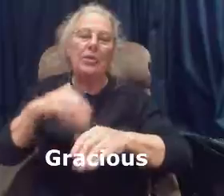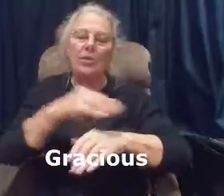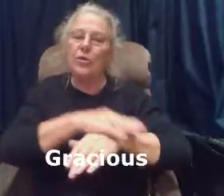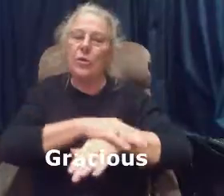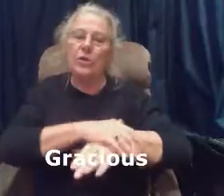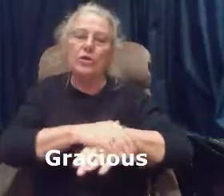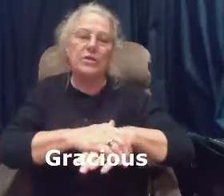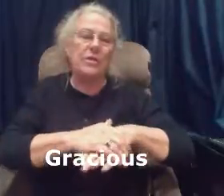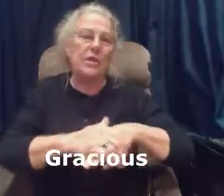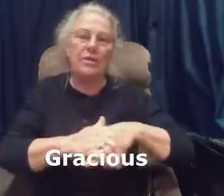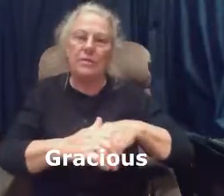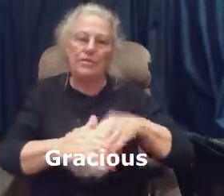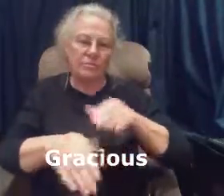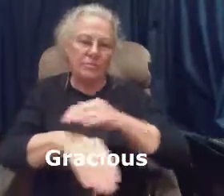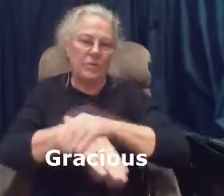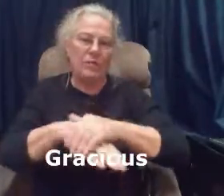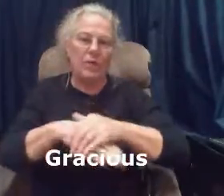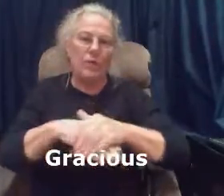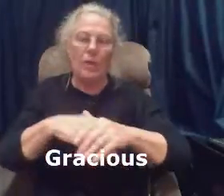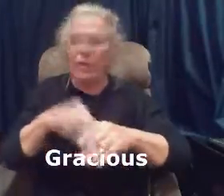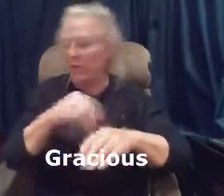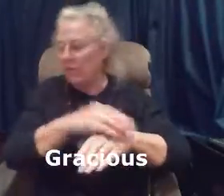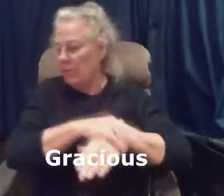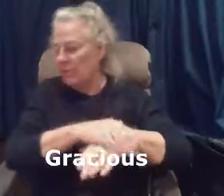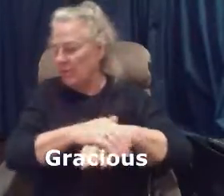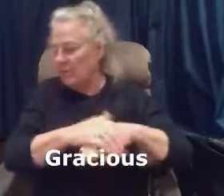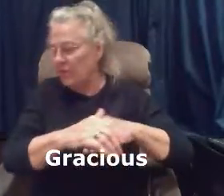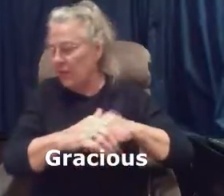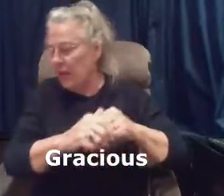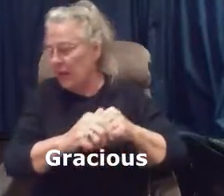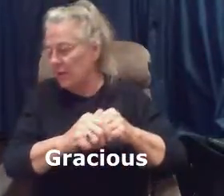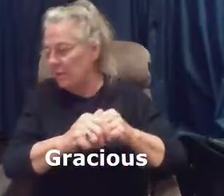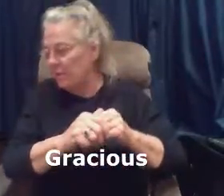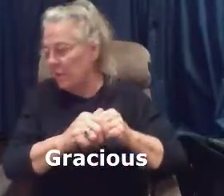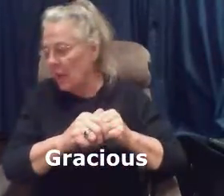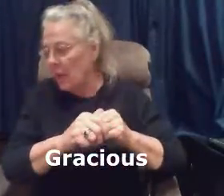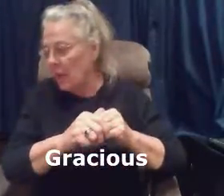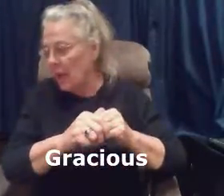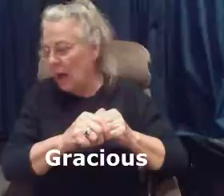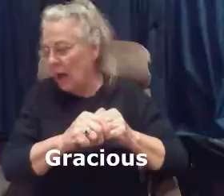there you're going to just see the rubbing of the backs of the hand.